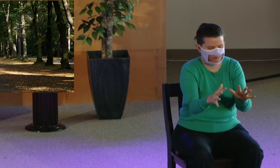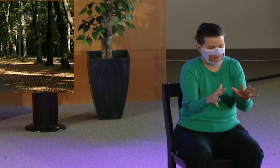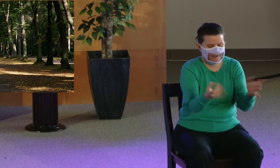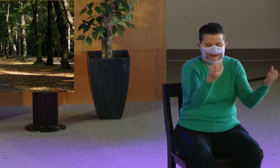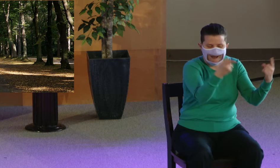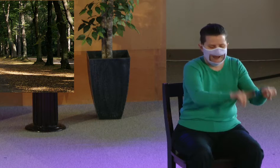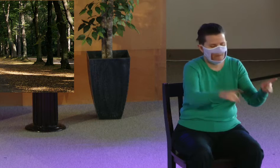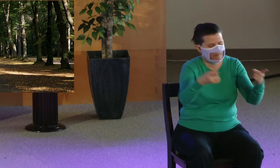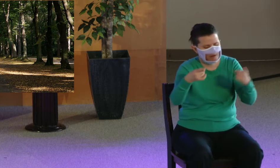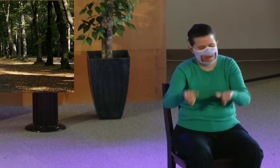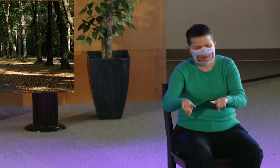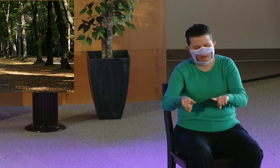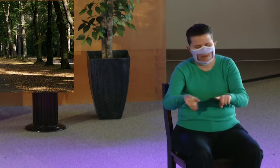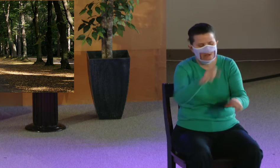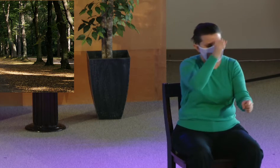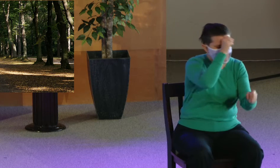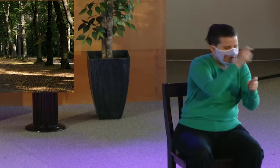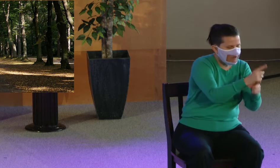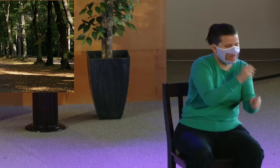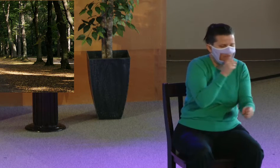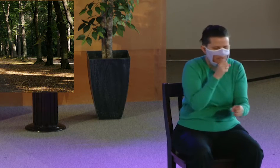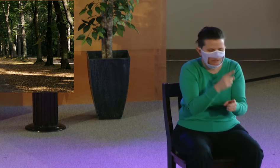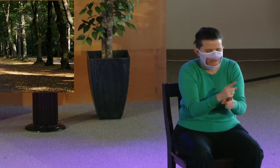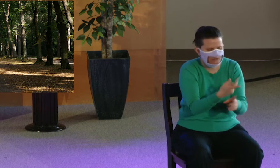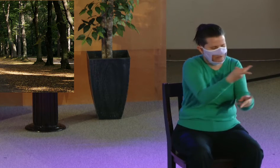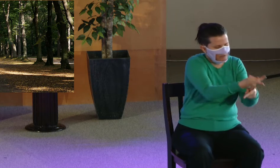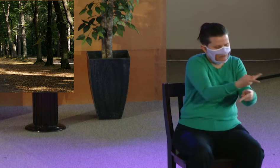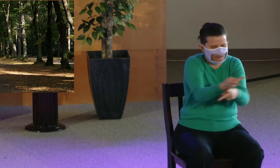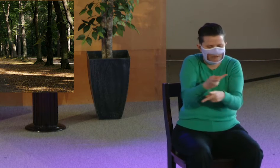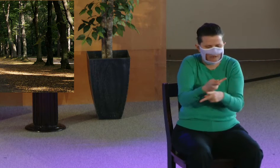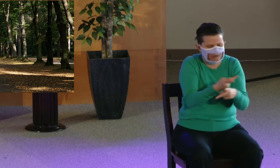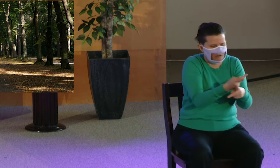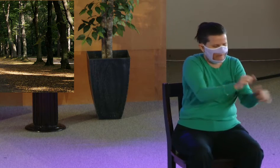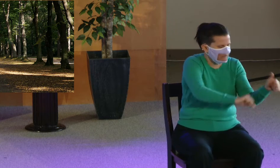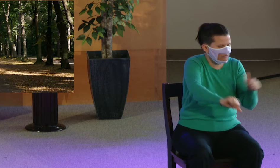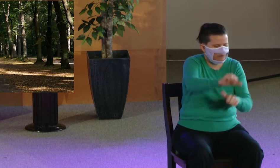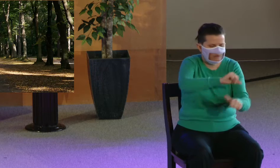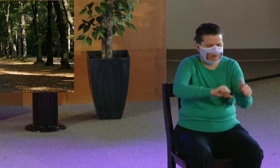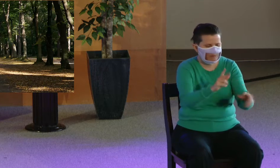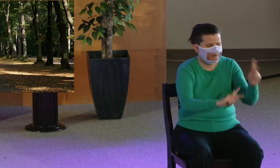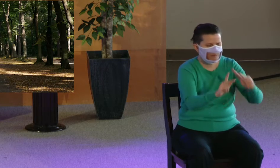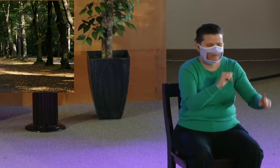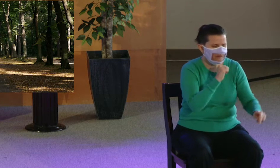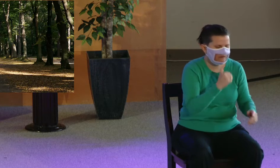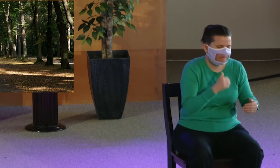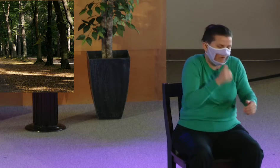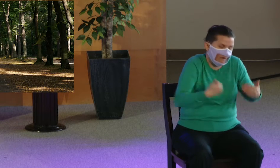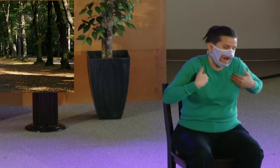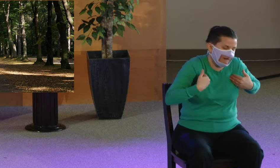Brothers and sisters taking care of those who are less fortunate. We see that